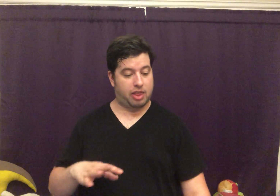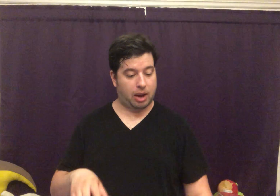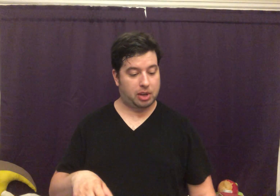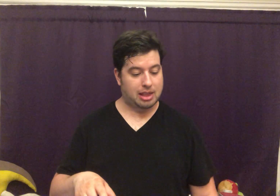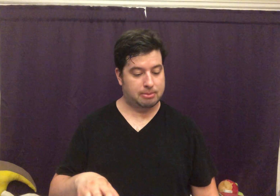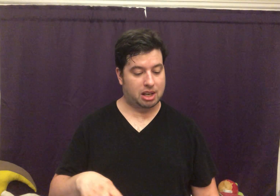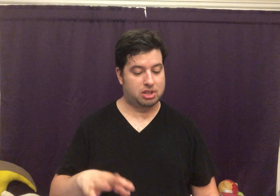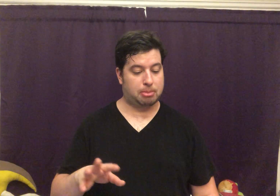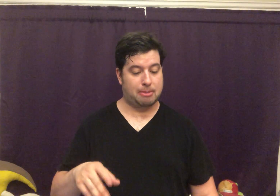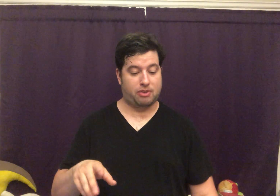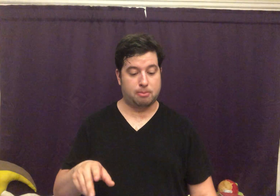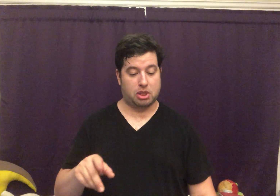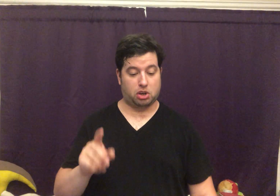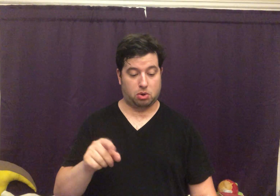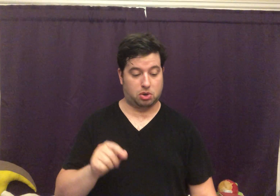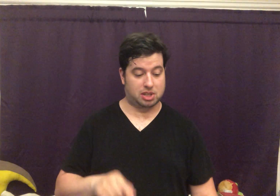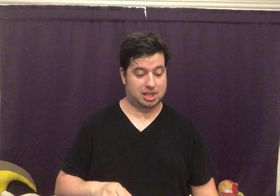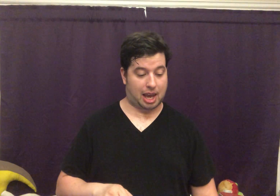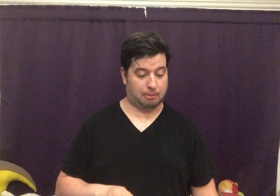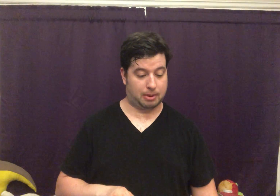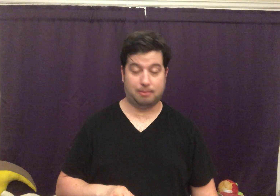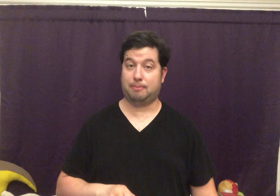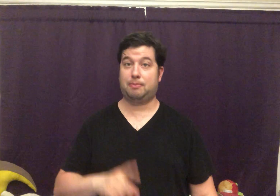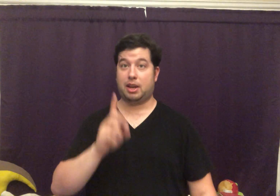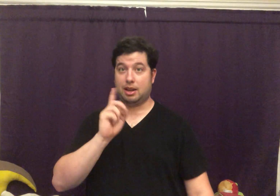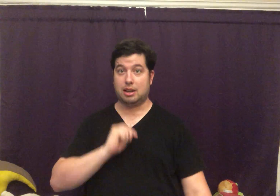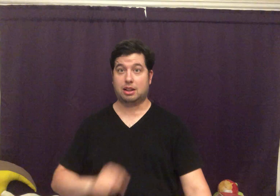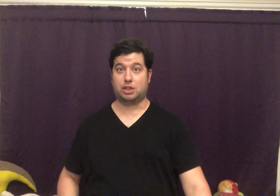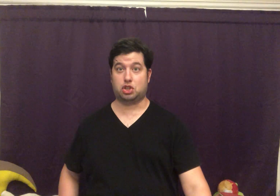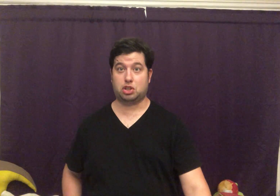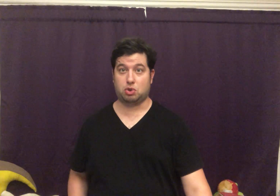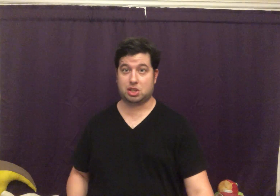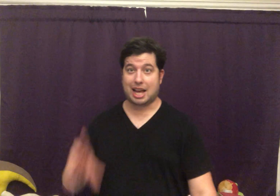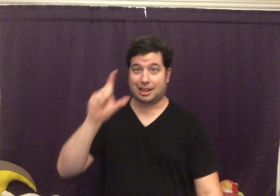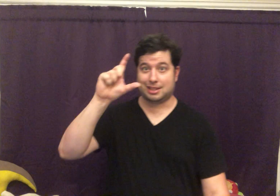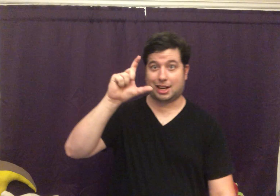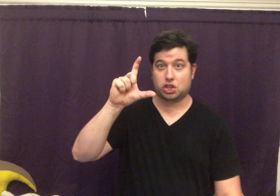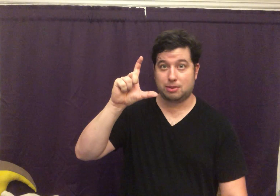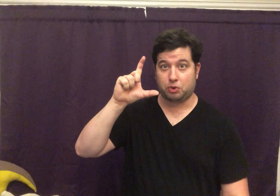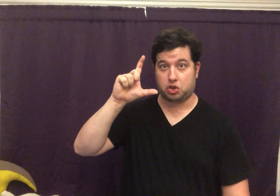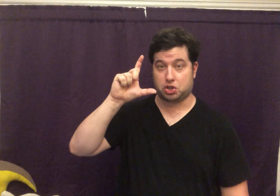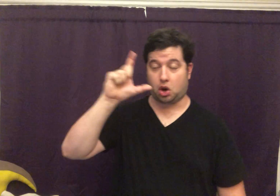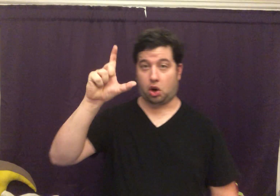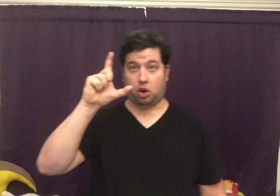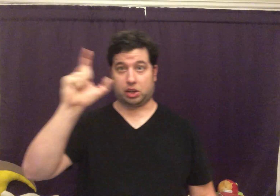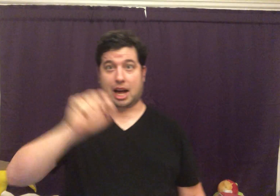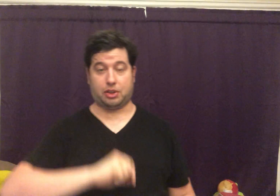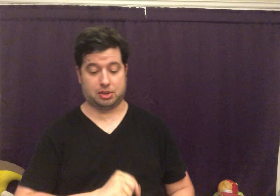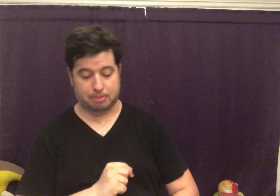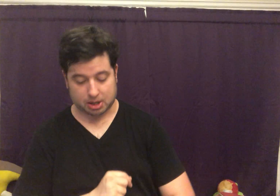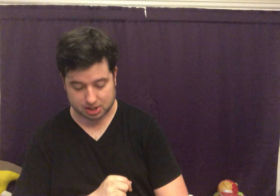only had themselves to blame. If you'd been there, you'd do the same. Let's just do just that little section, which is all Gothel's part.